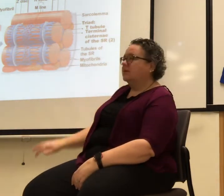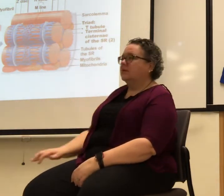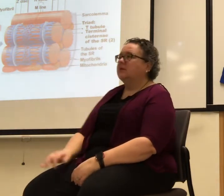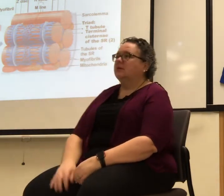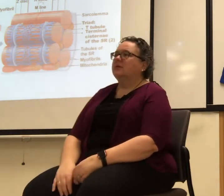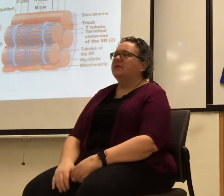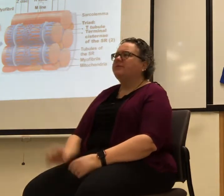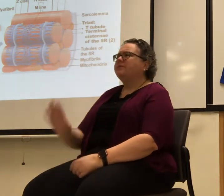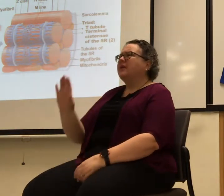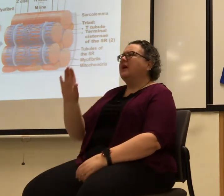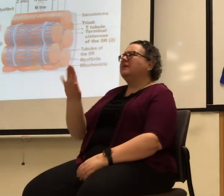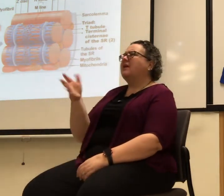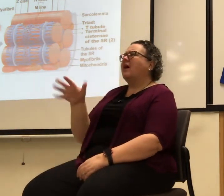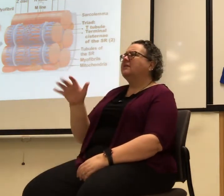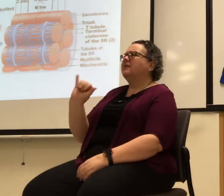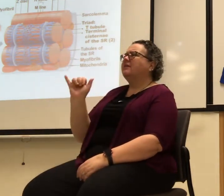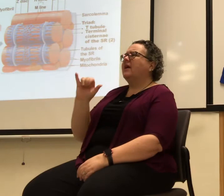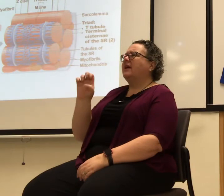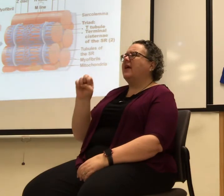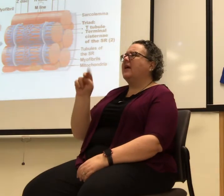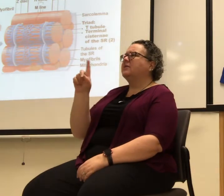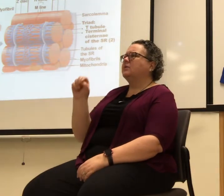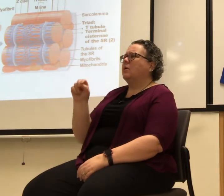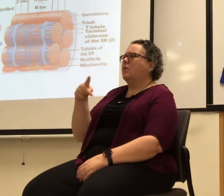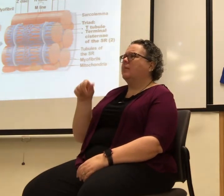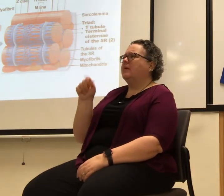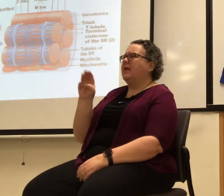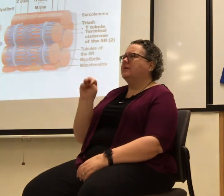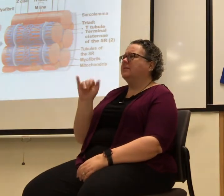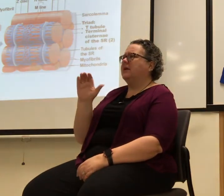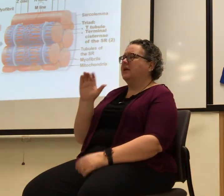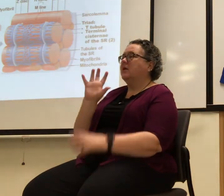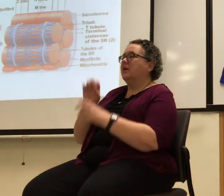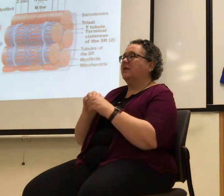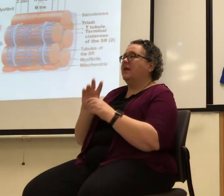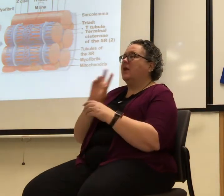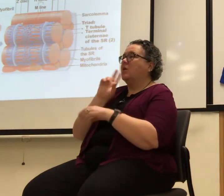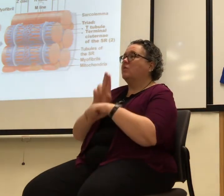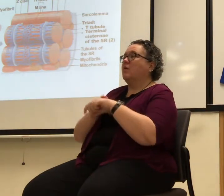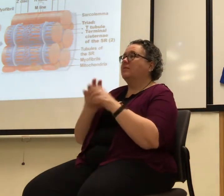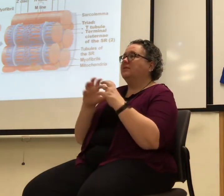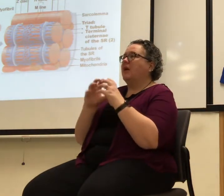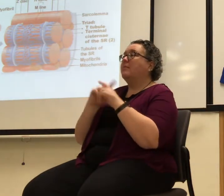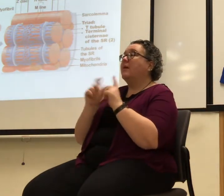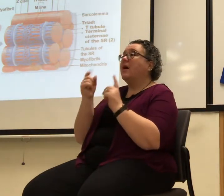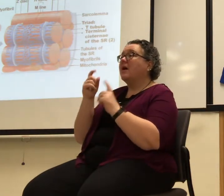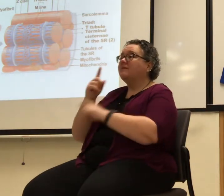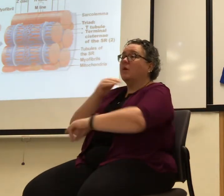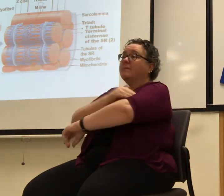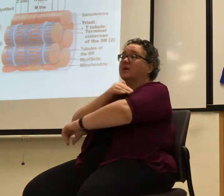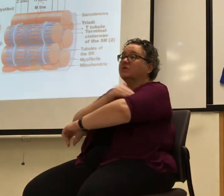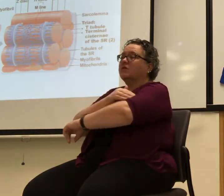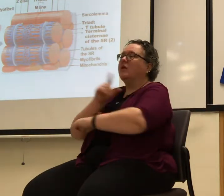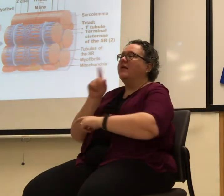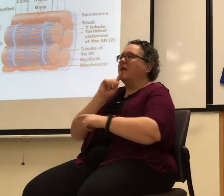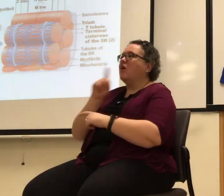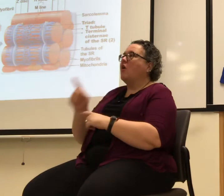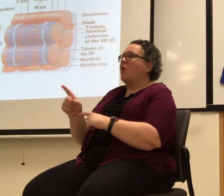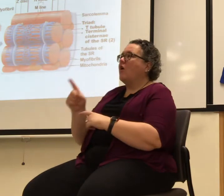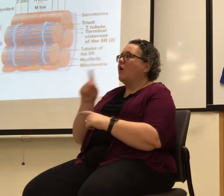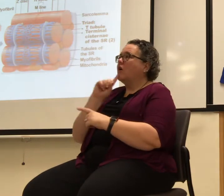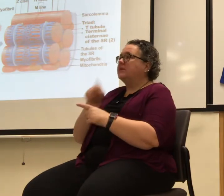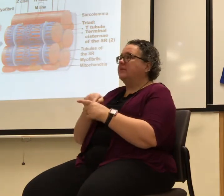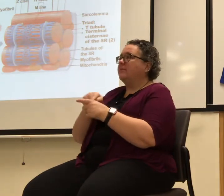They're kind of like the endoplasmic reticulum in a normal cell. However, in muscle, these are specialized to be calcium